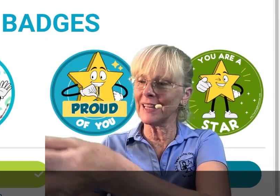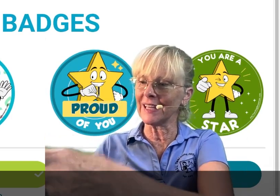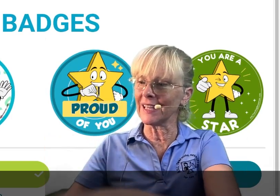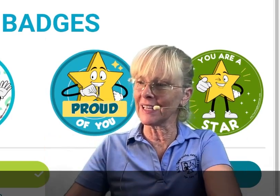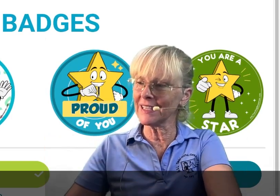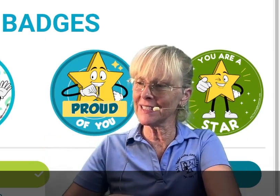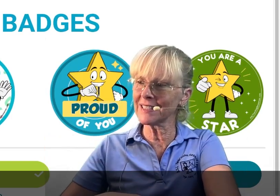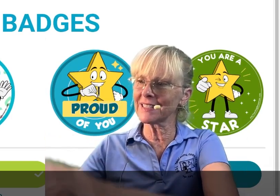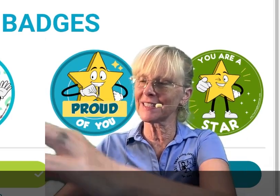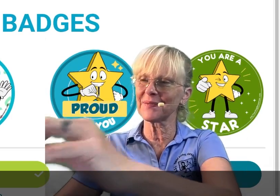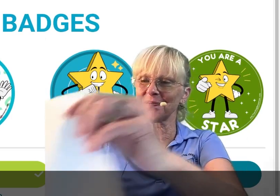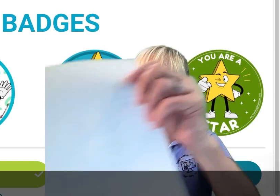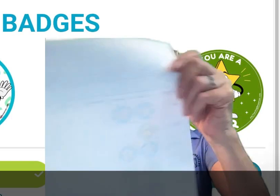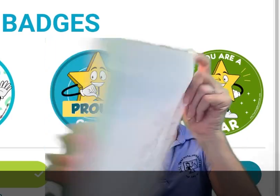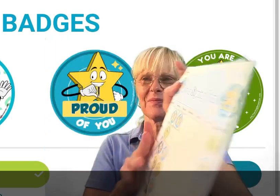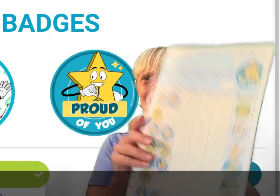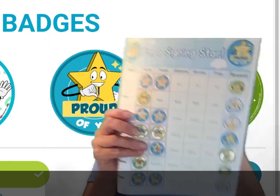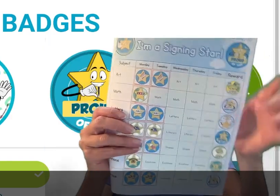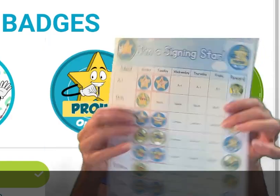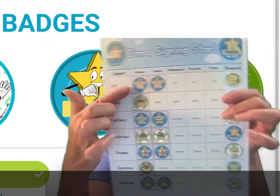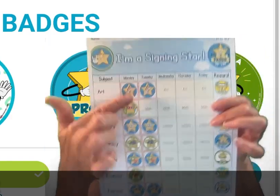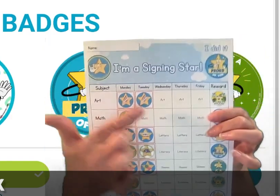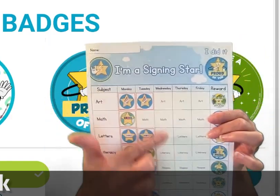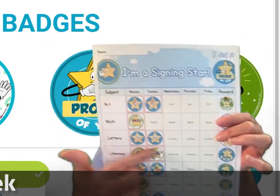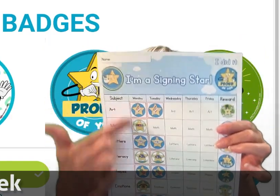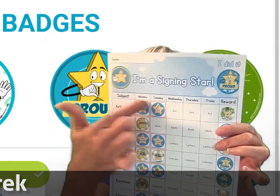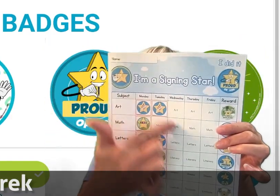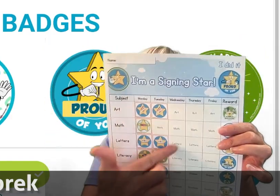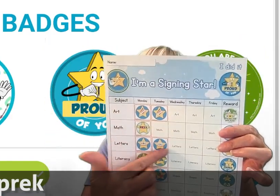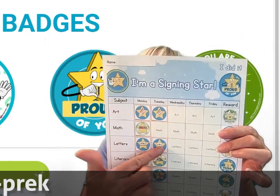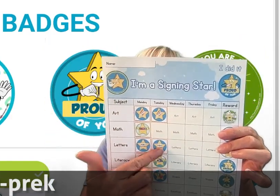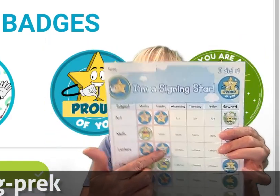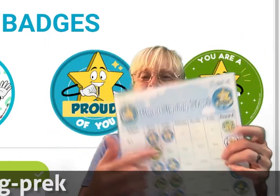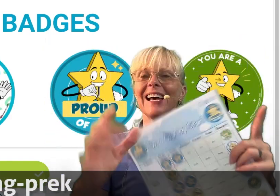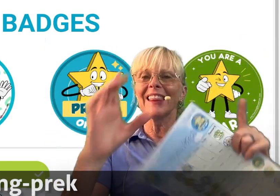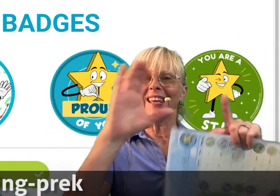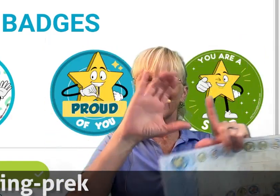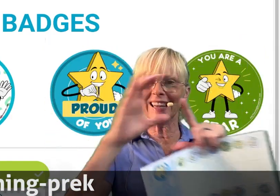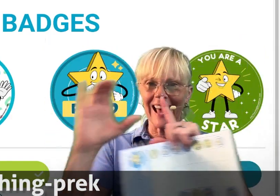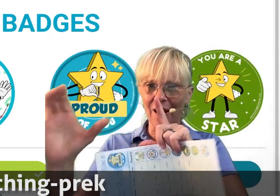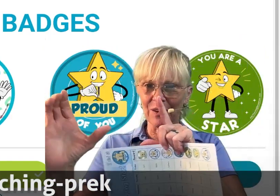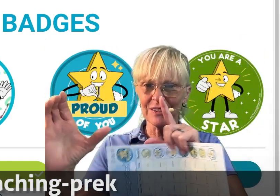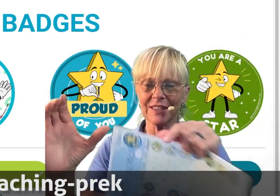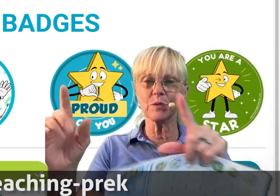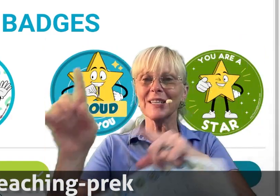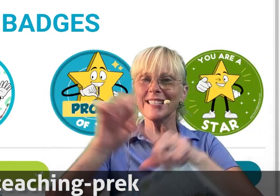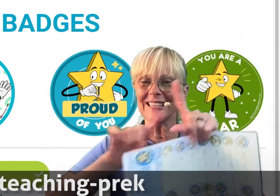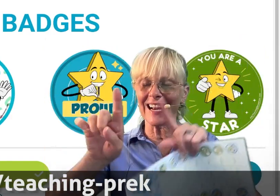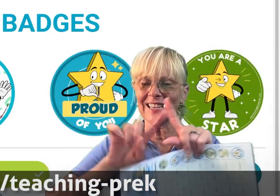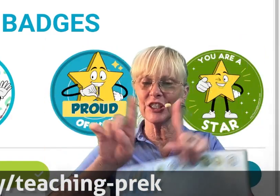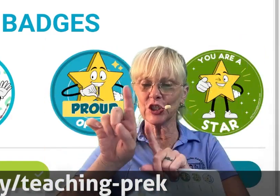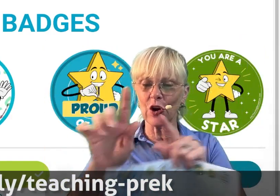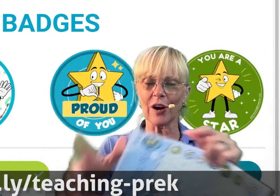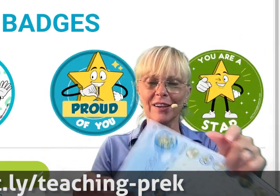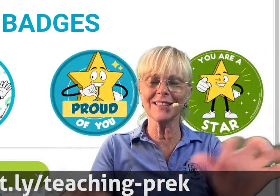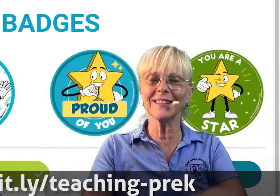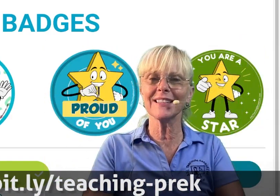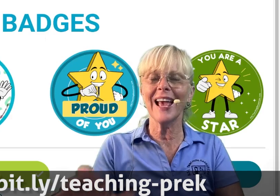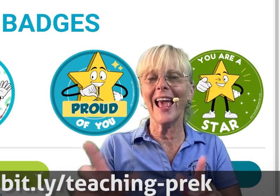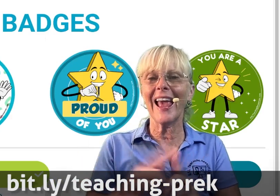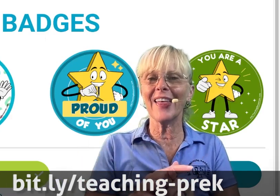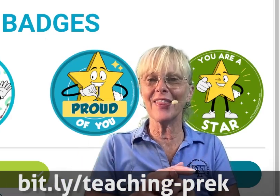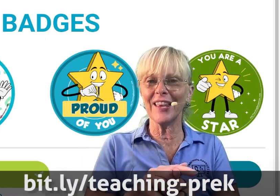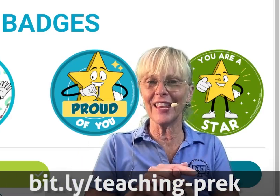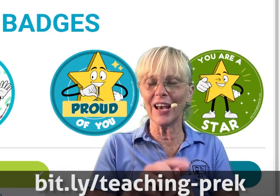like these. 3 different designs. The clouds with the signing